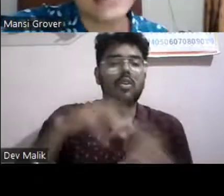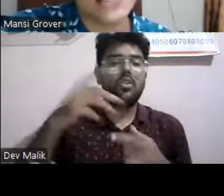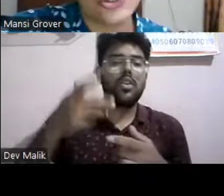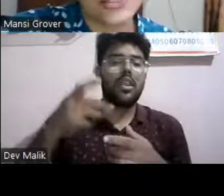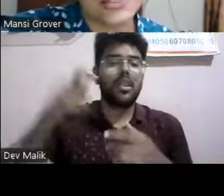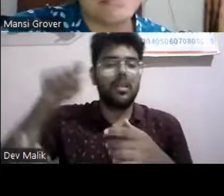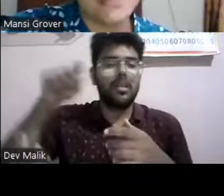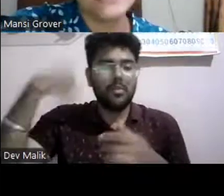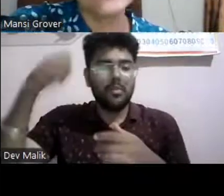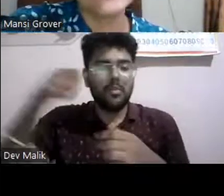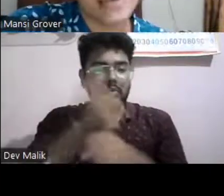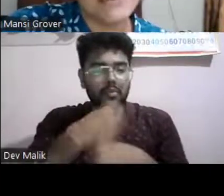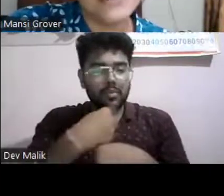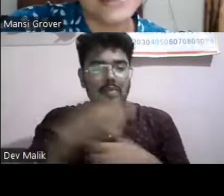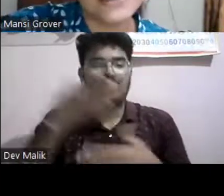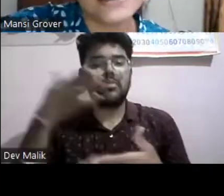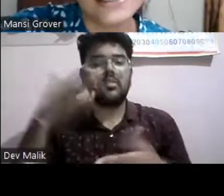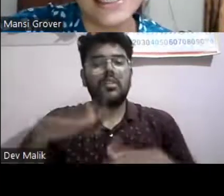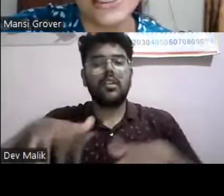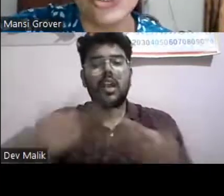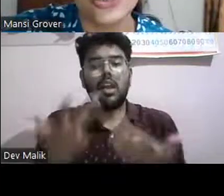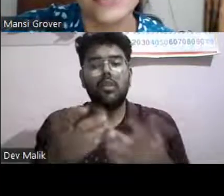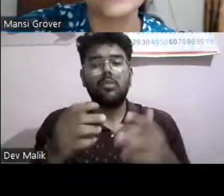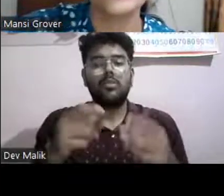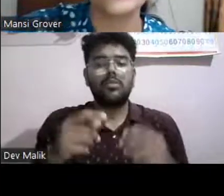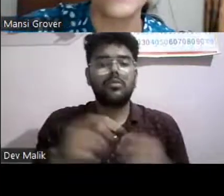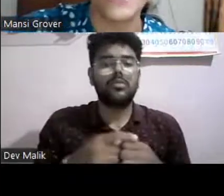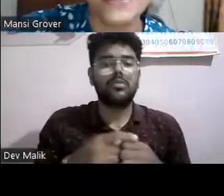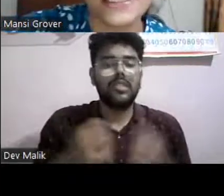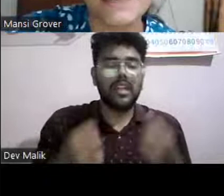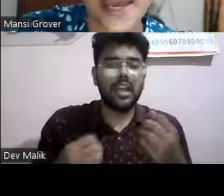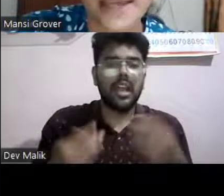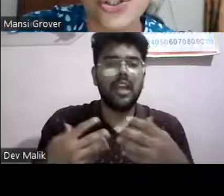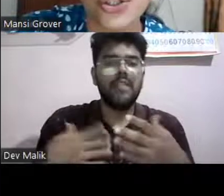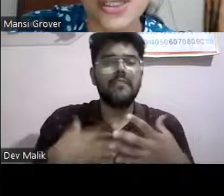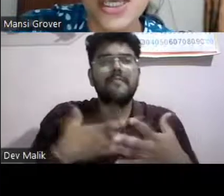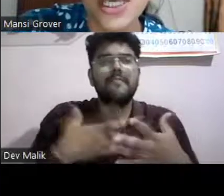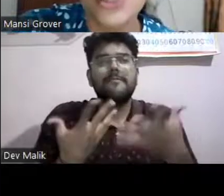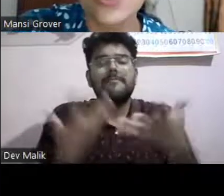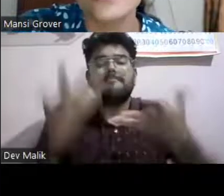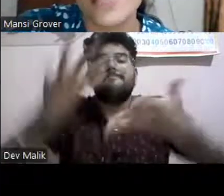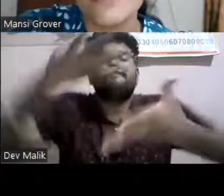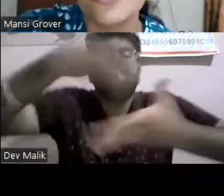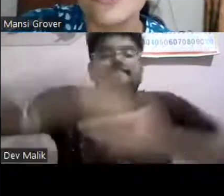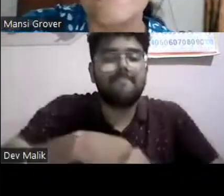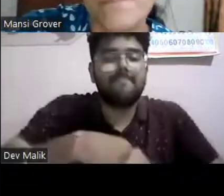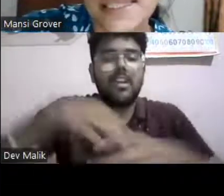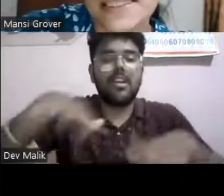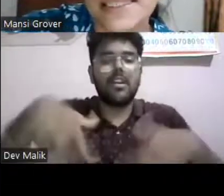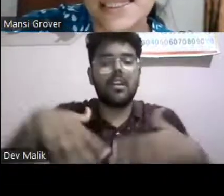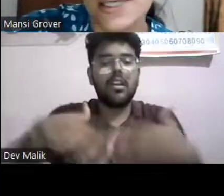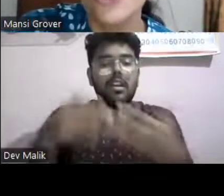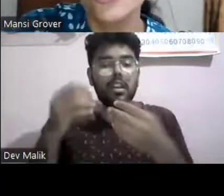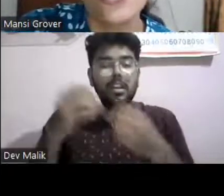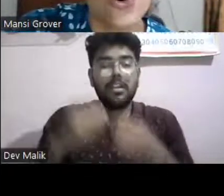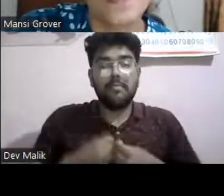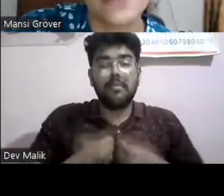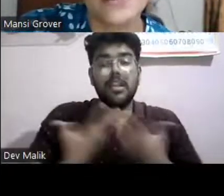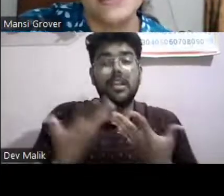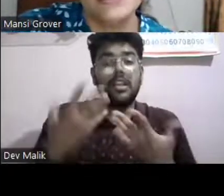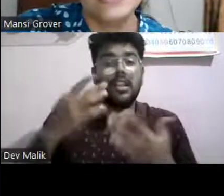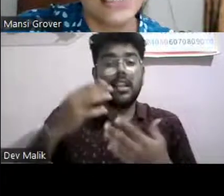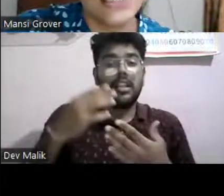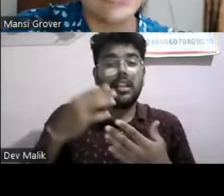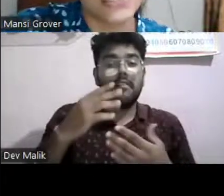normate reductionism simultaneously initiates a grand expansion into the realms of myths,